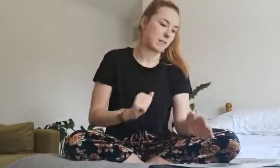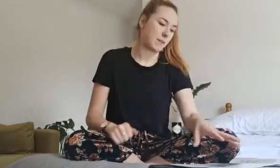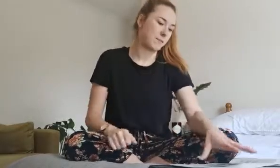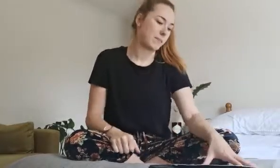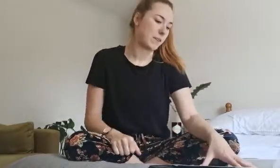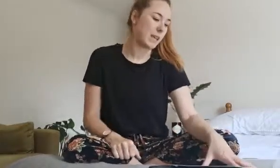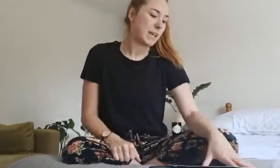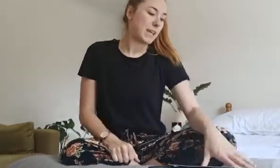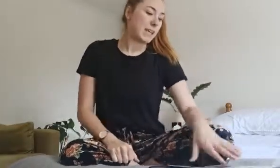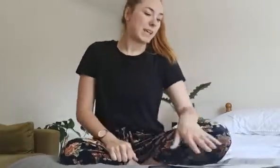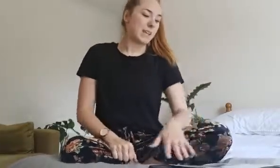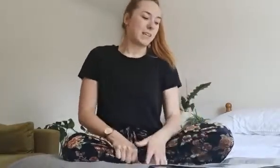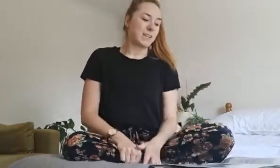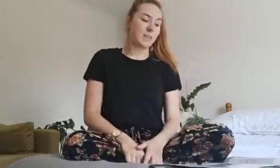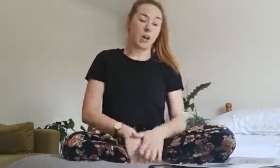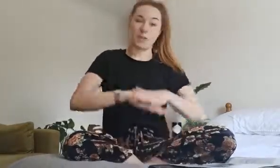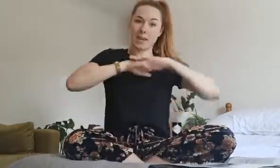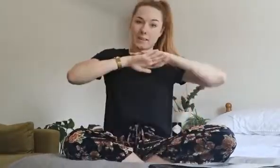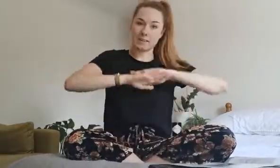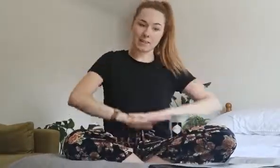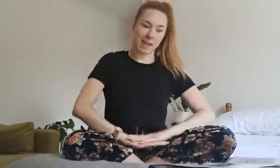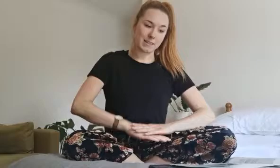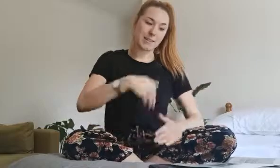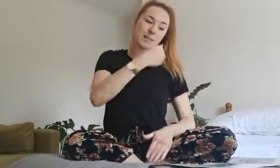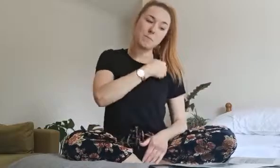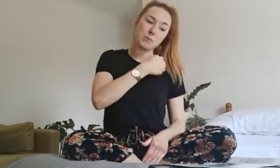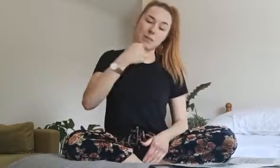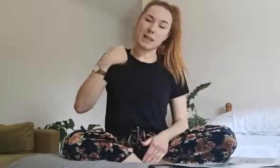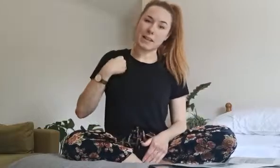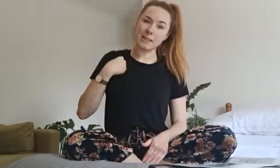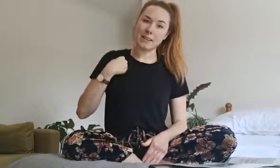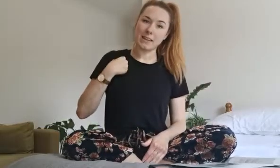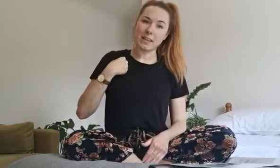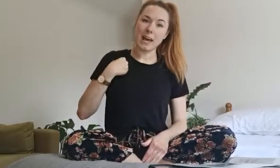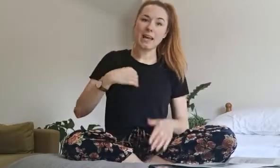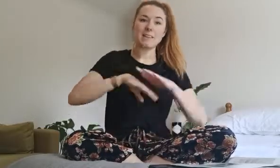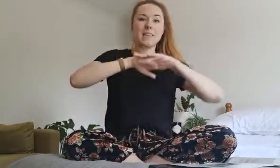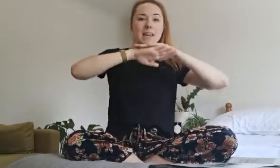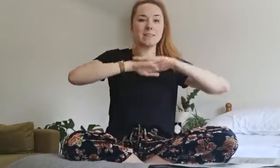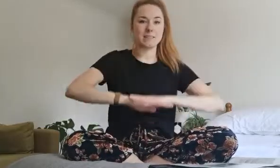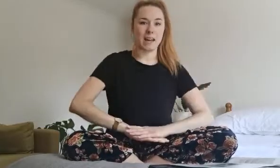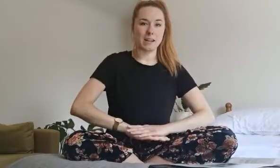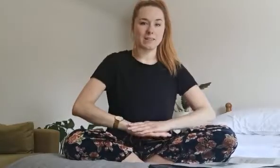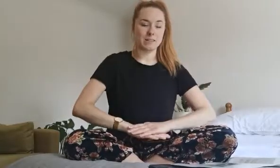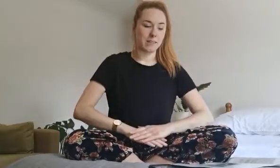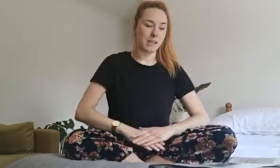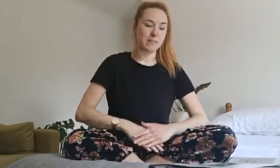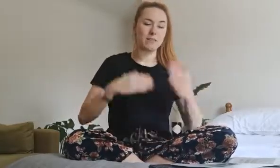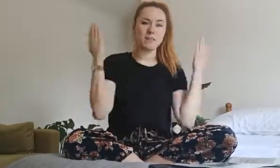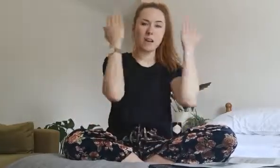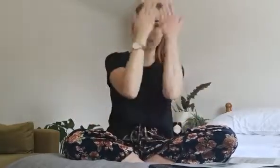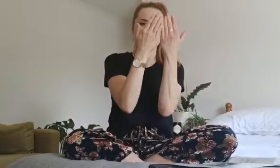excellent. So they sat in the morning and they sat in the